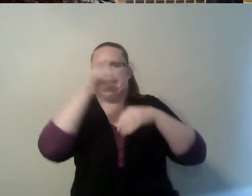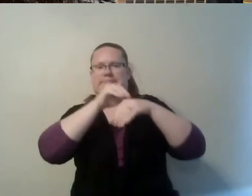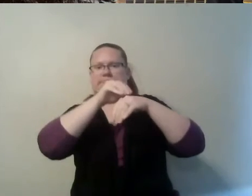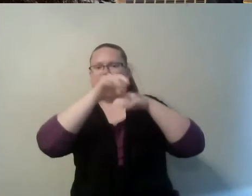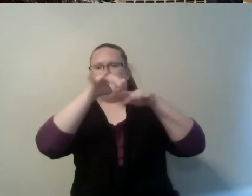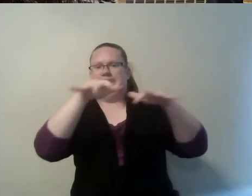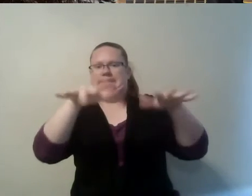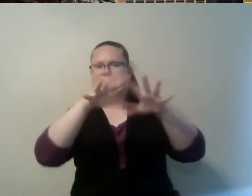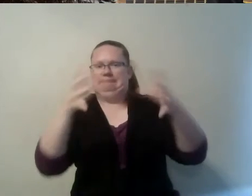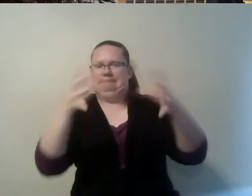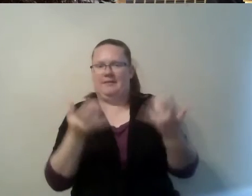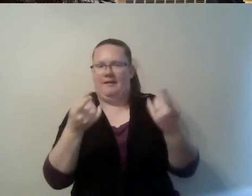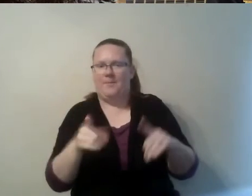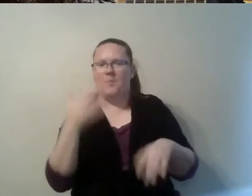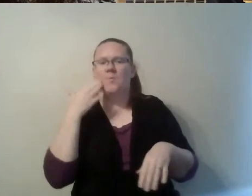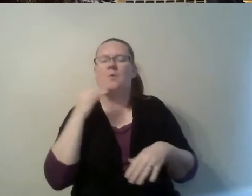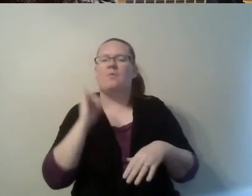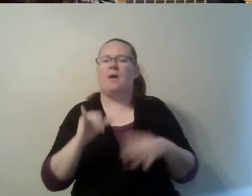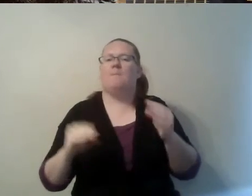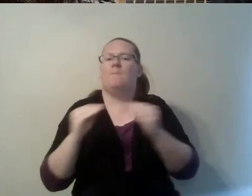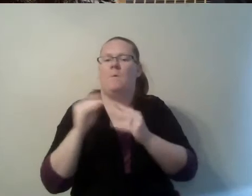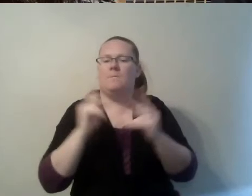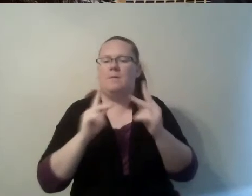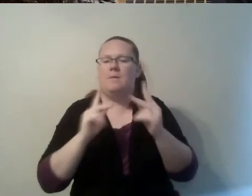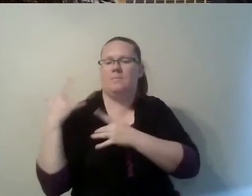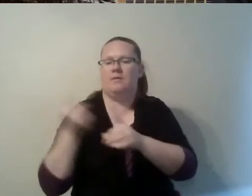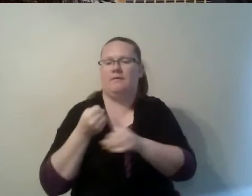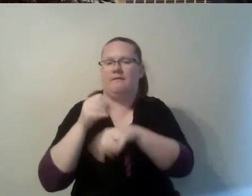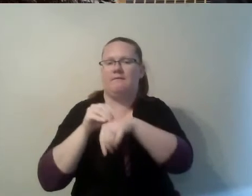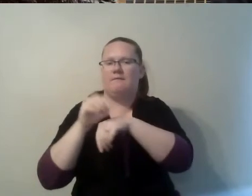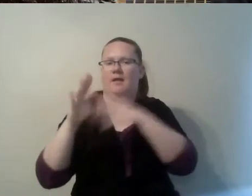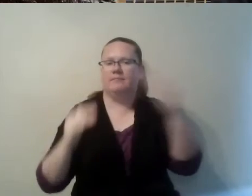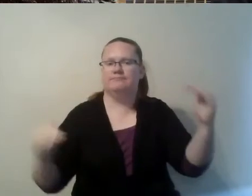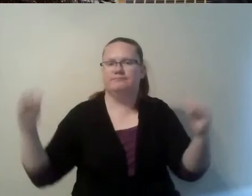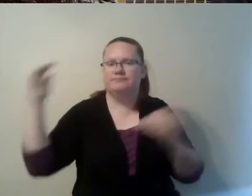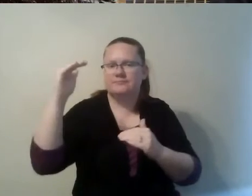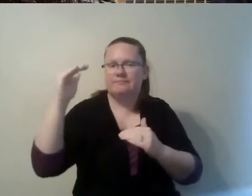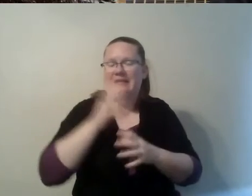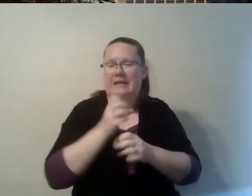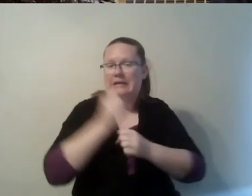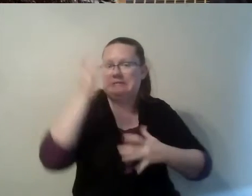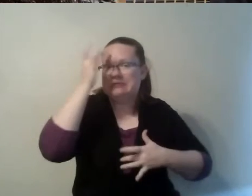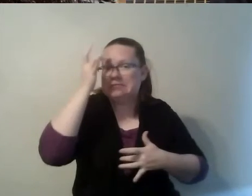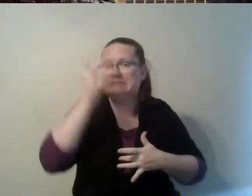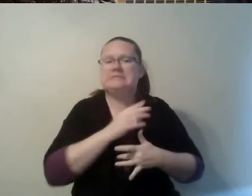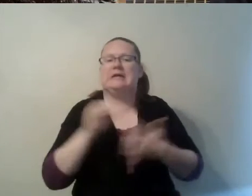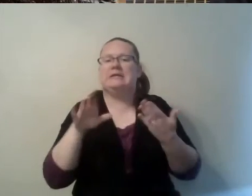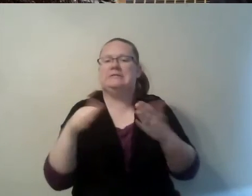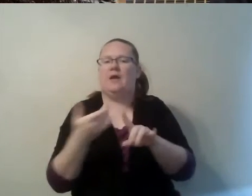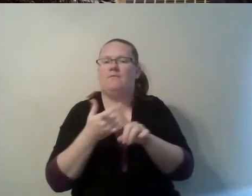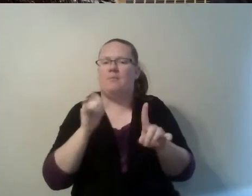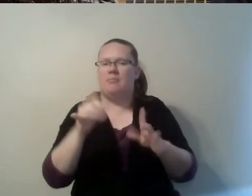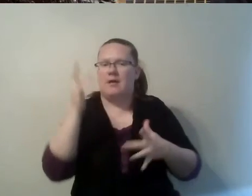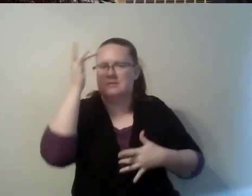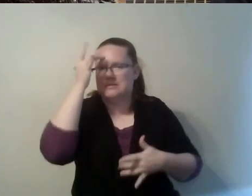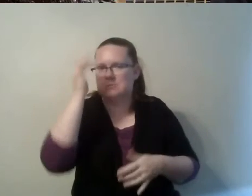that disproportionately they are affected in getting the disease and in dying from the